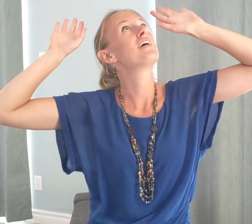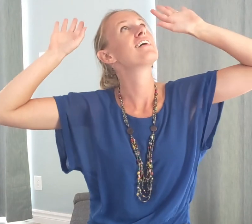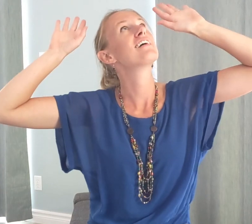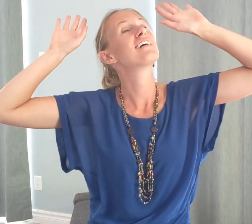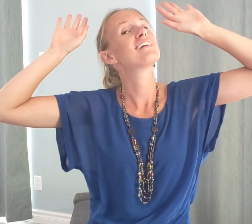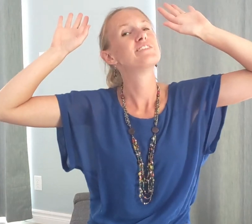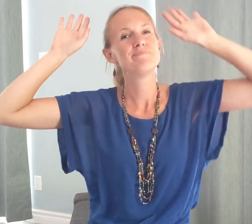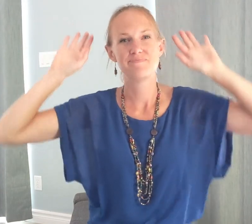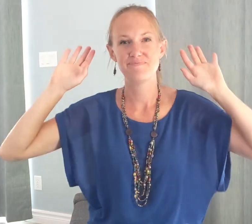overwhelming.